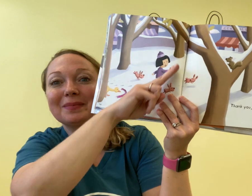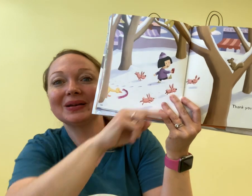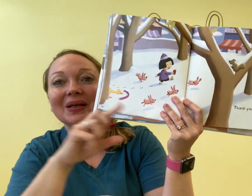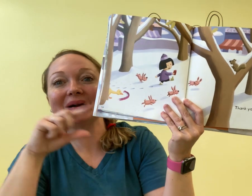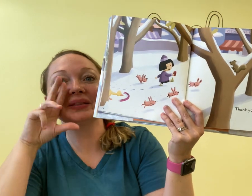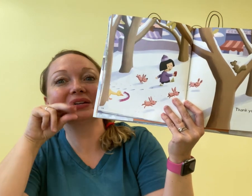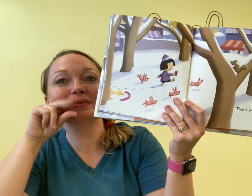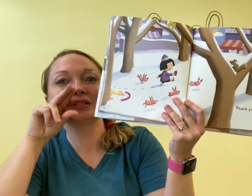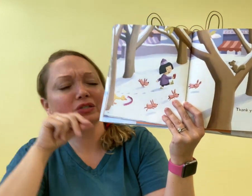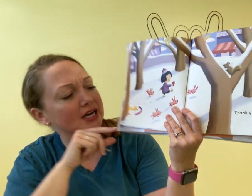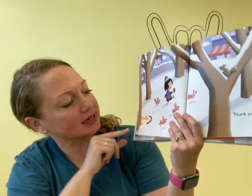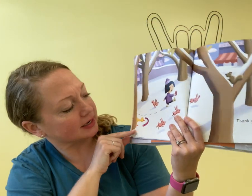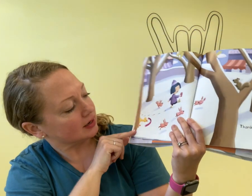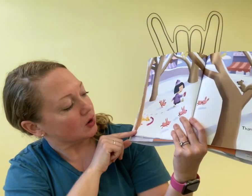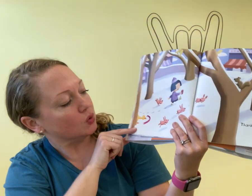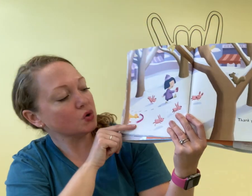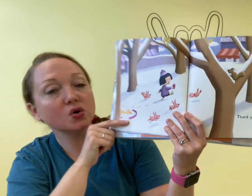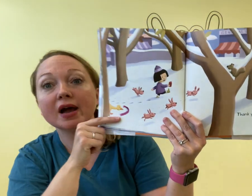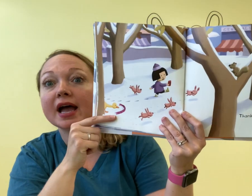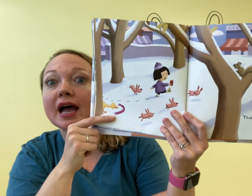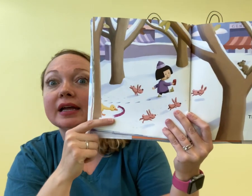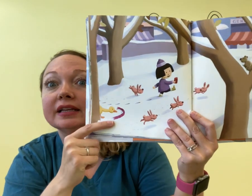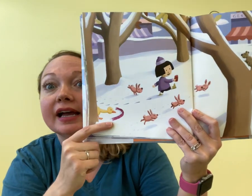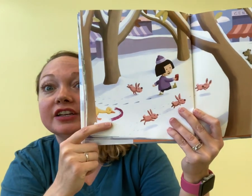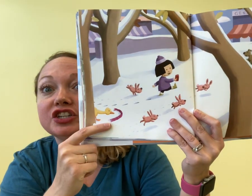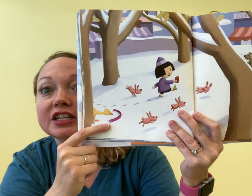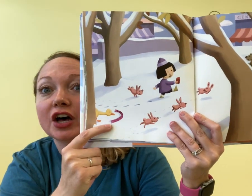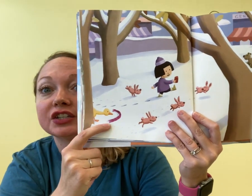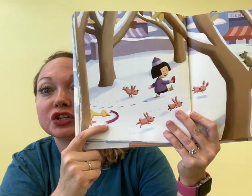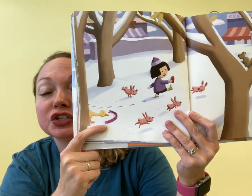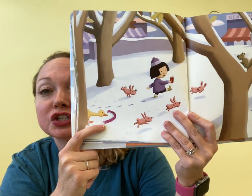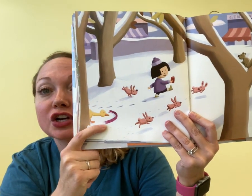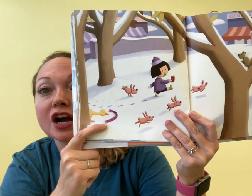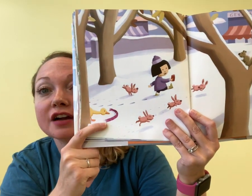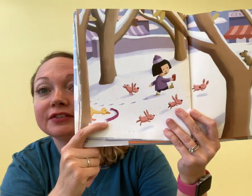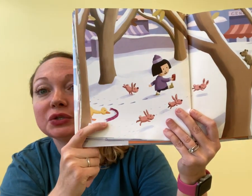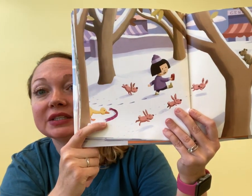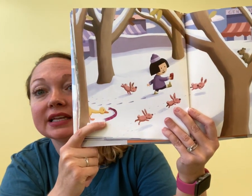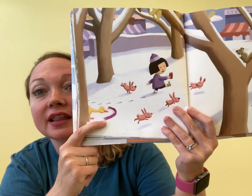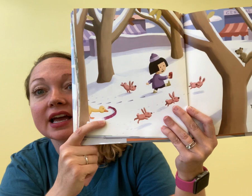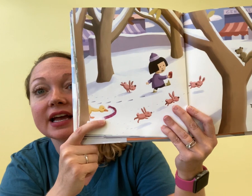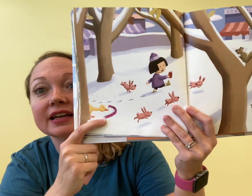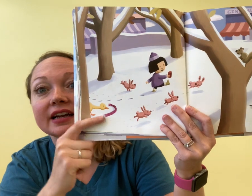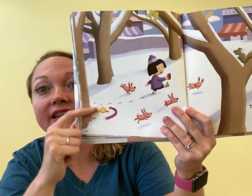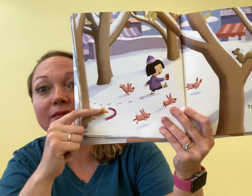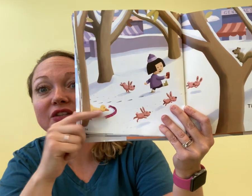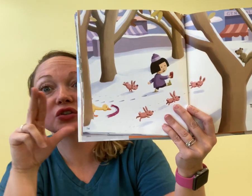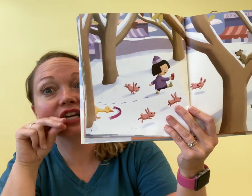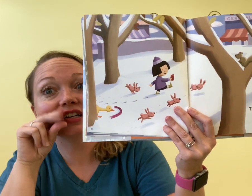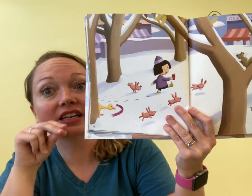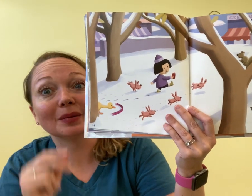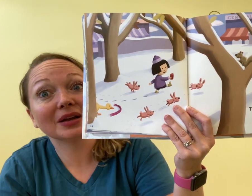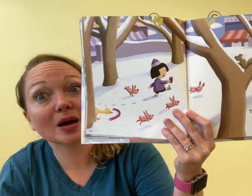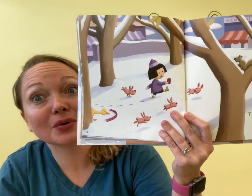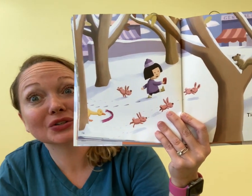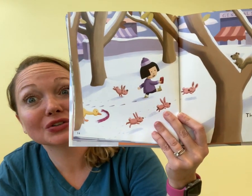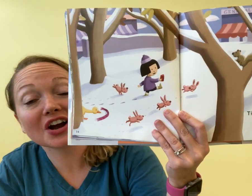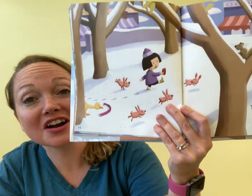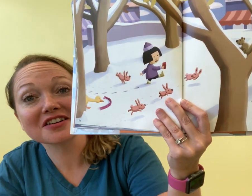along, and there's Mr. Duck. Ooh, and she lost her scarf. Do you see that? And I think Mr. Duck's gonna pick up her scarf.